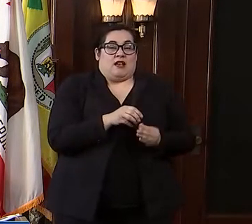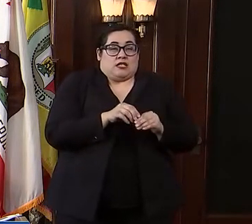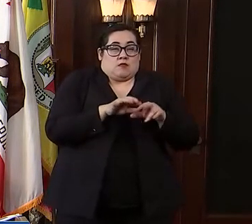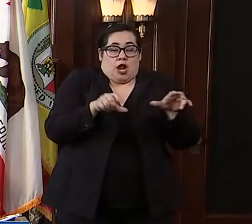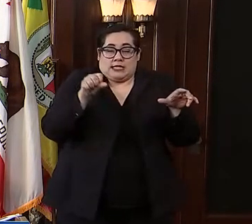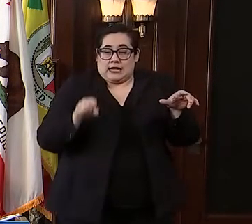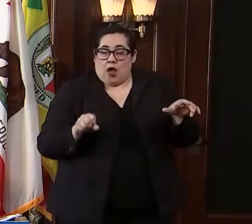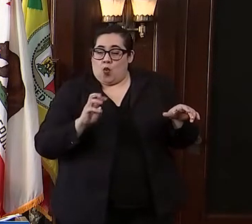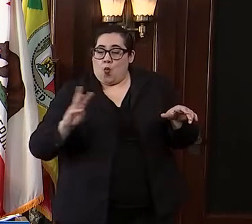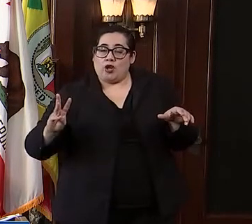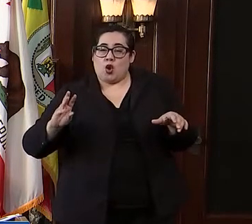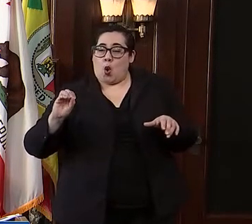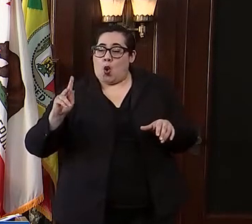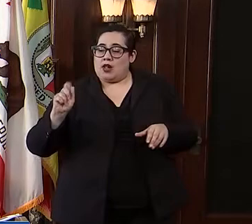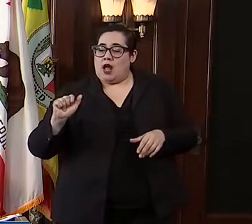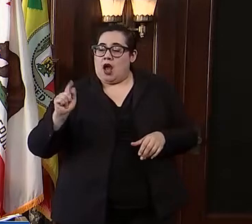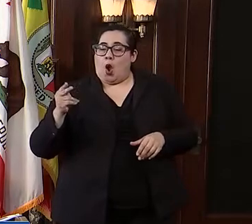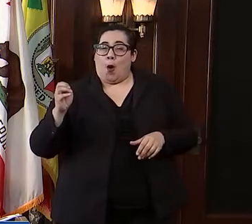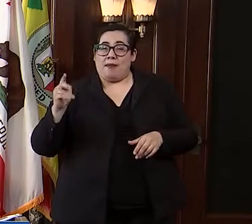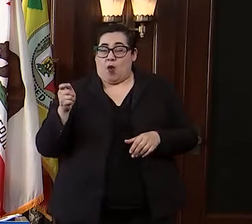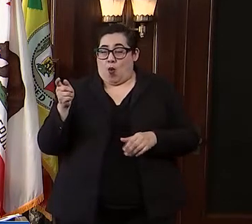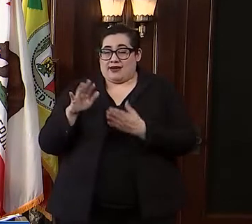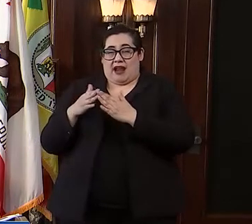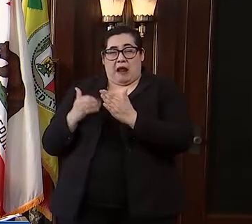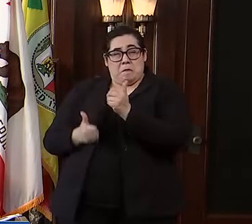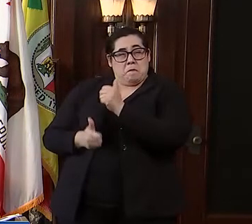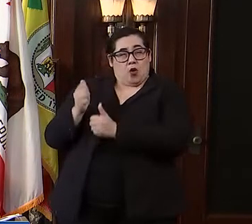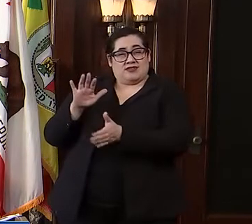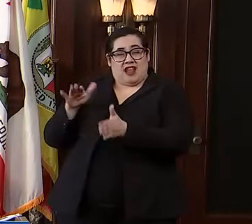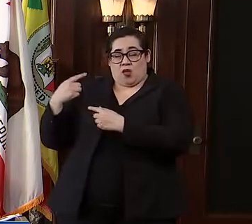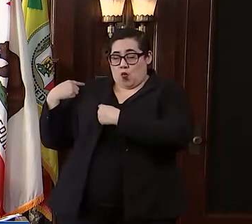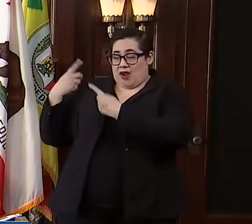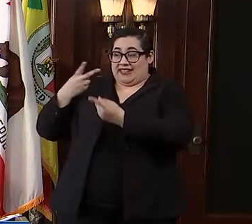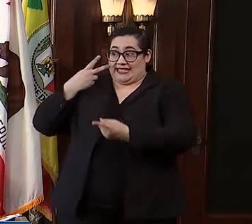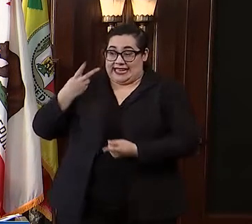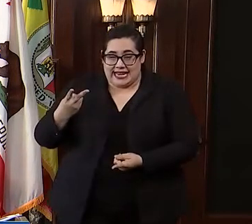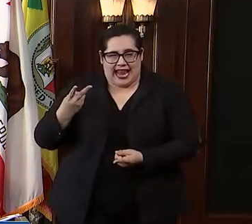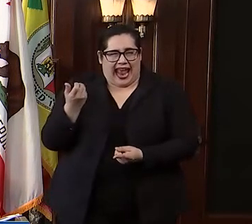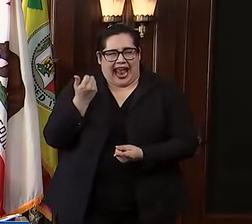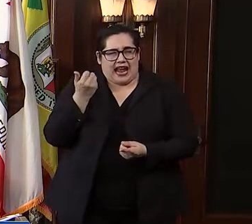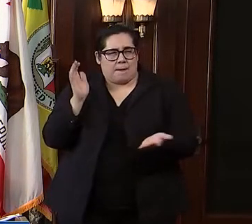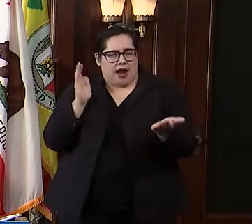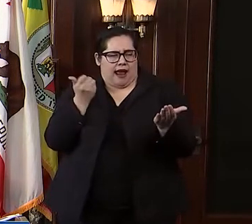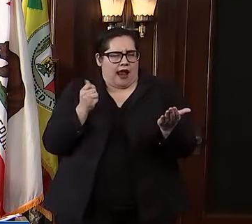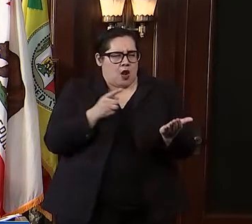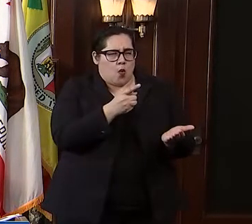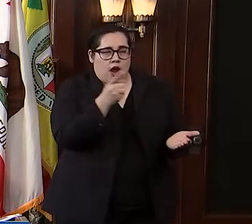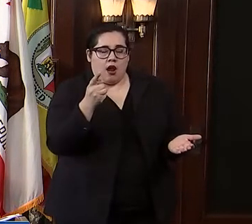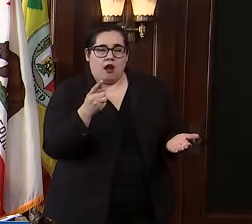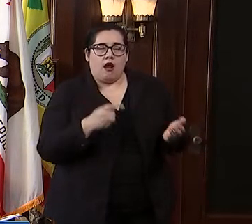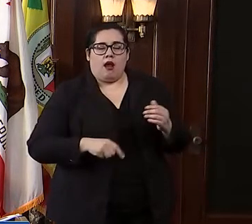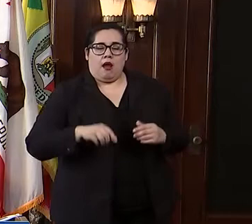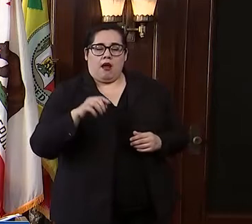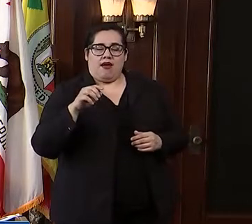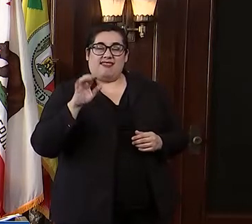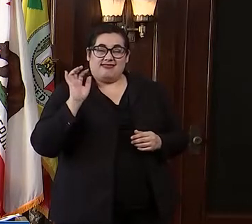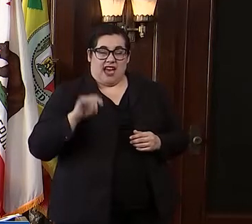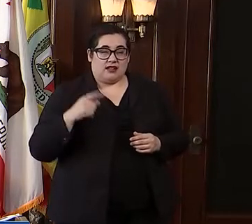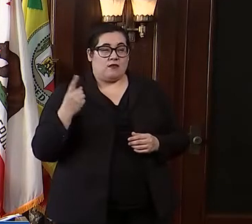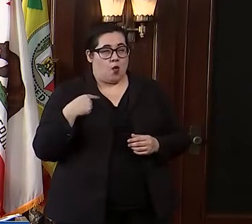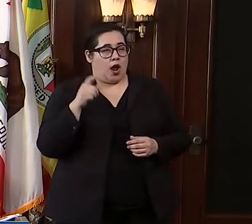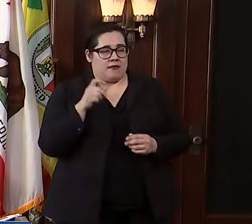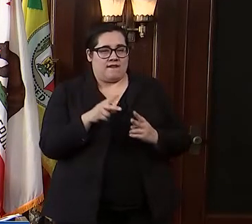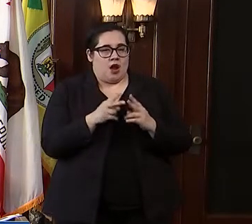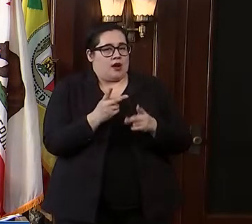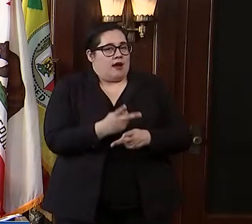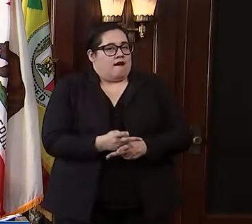southwestern Oklahoma, in one of the towns that had the most deaths we've seen anywhere, Mangum, that was something we had to be